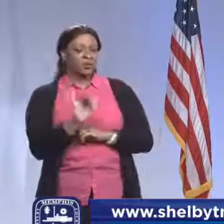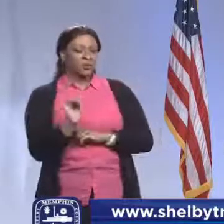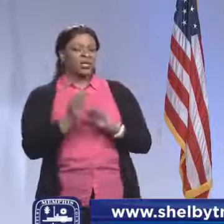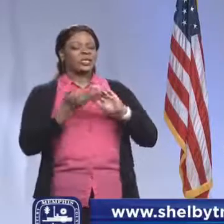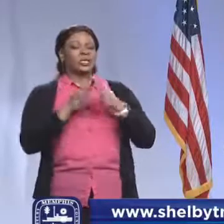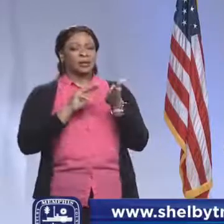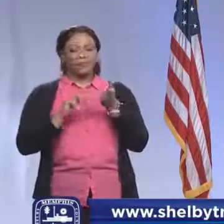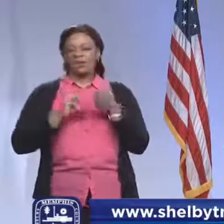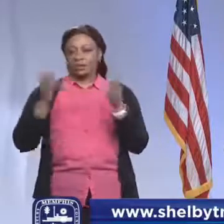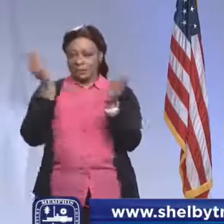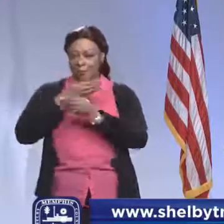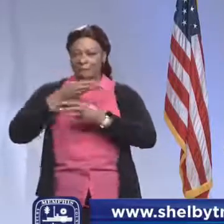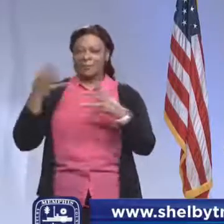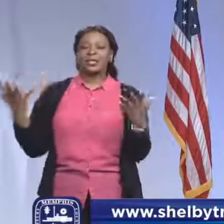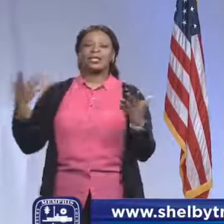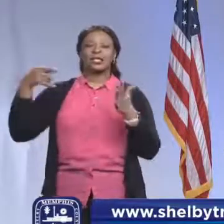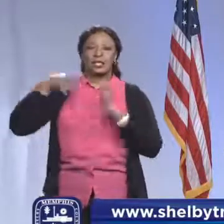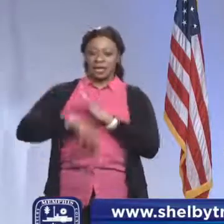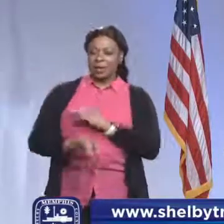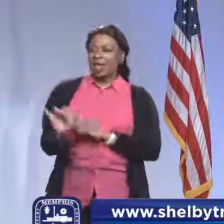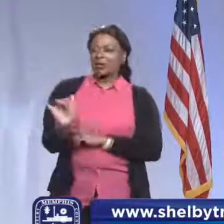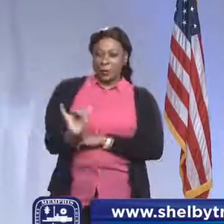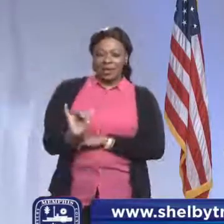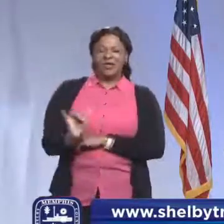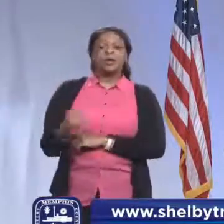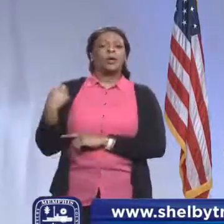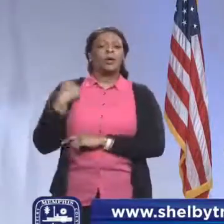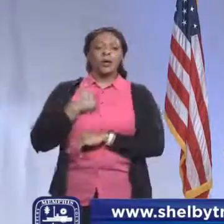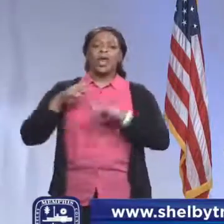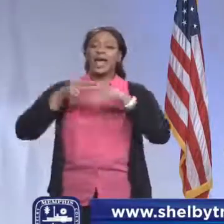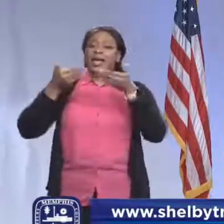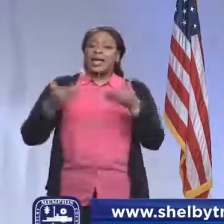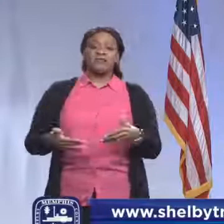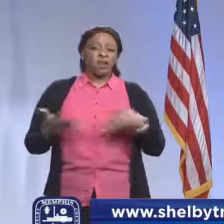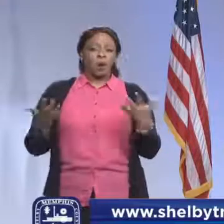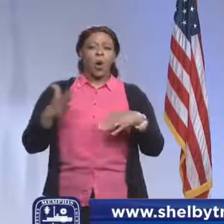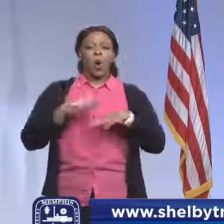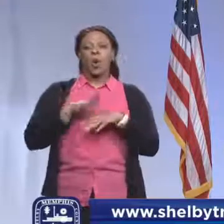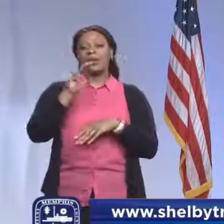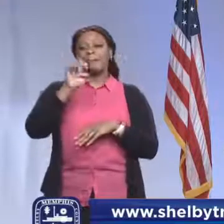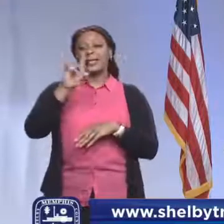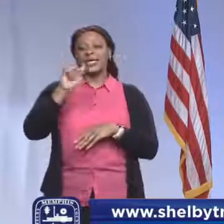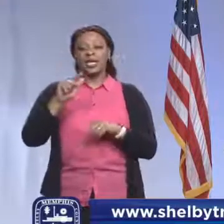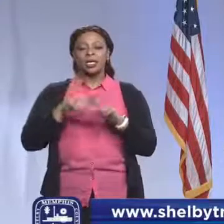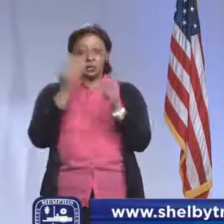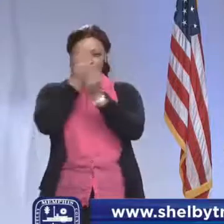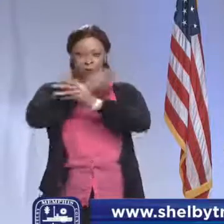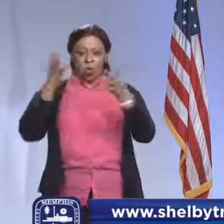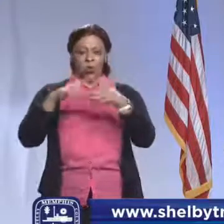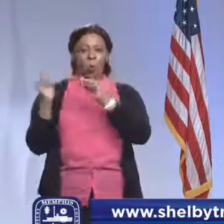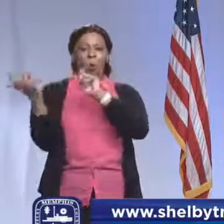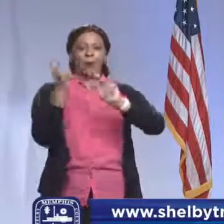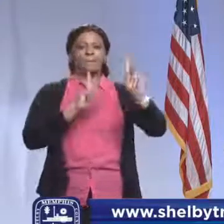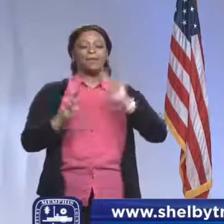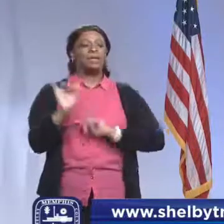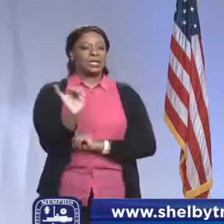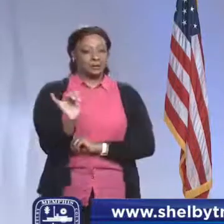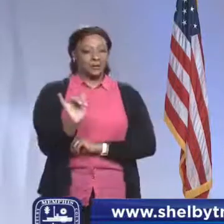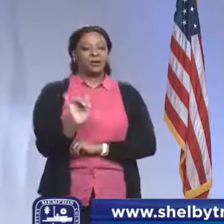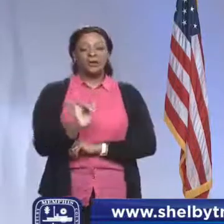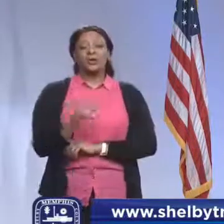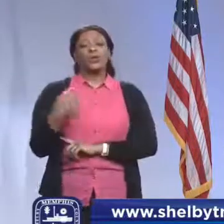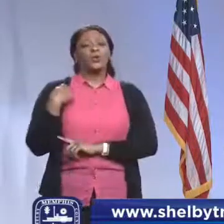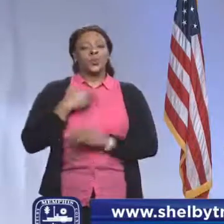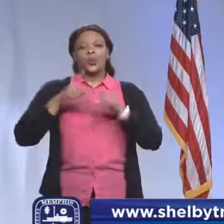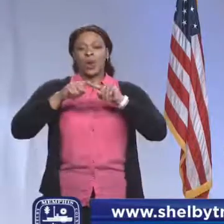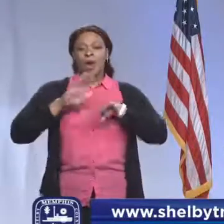of Memphis is doing extensive communication, and we rely heavily on the media to help us get the messages out as well, and we